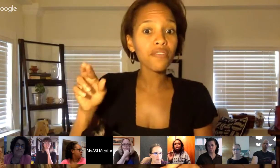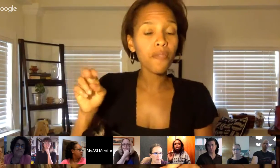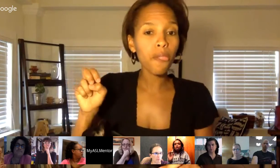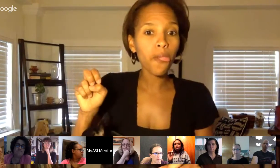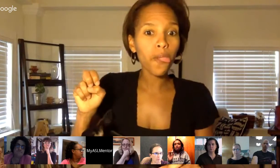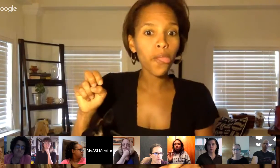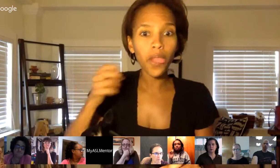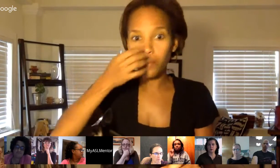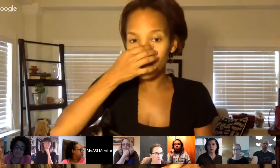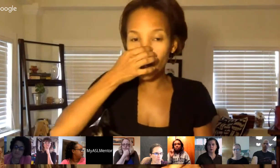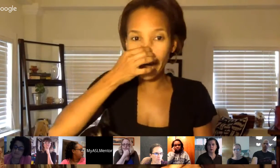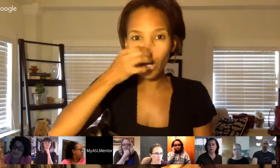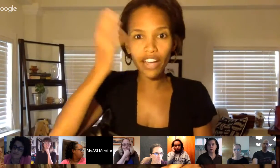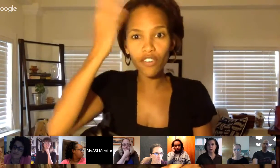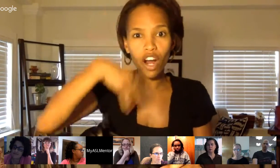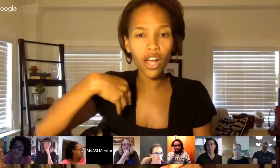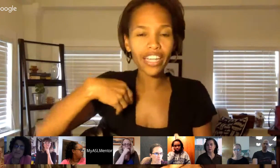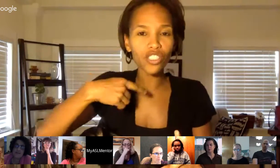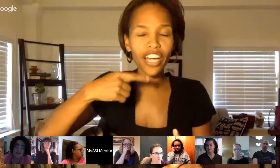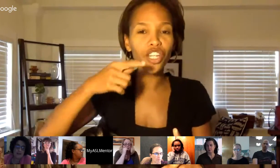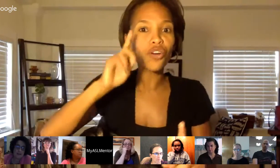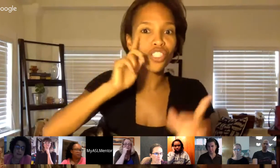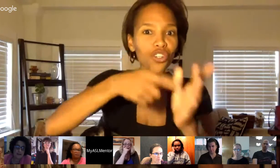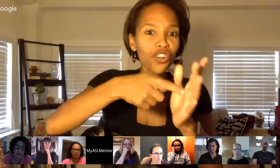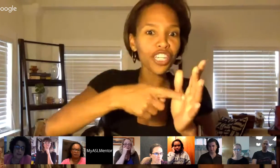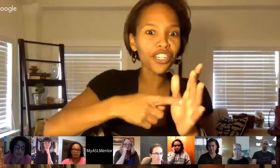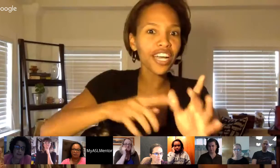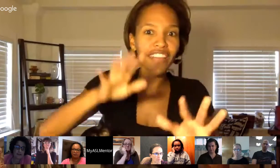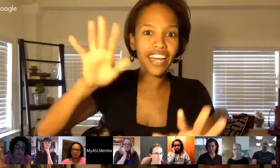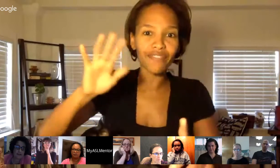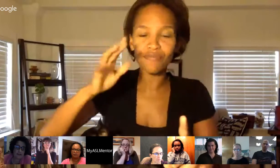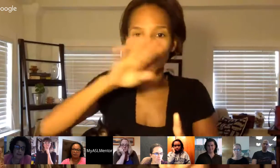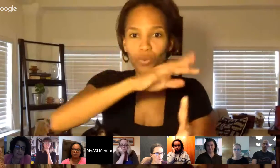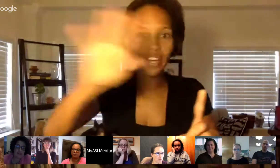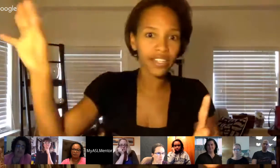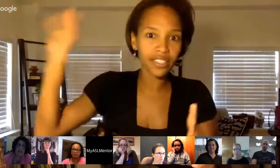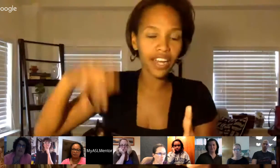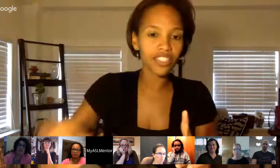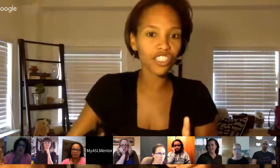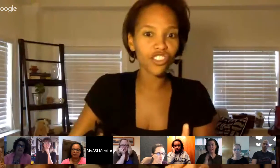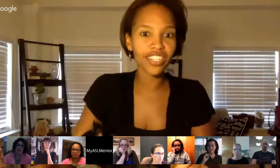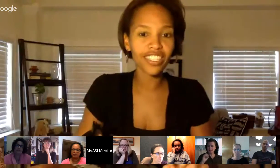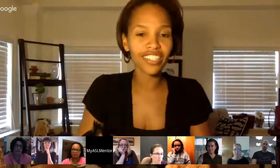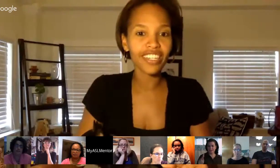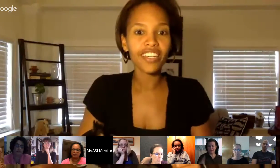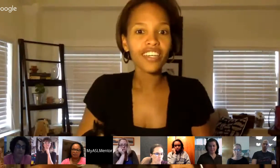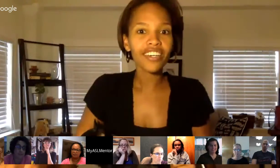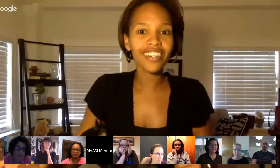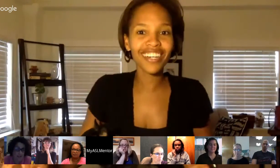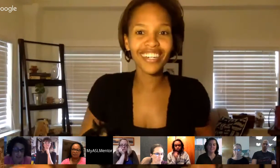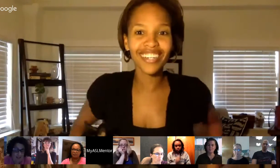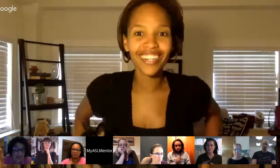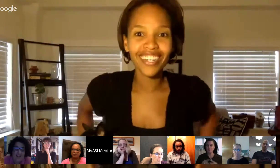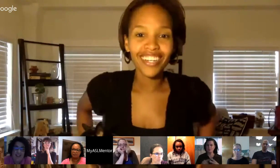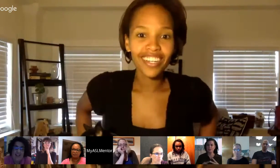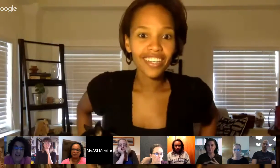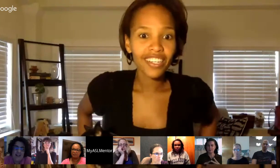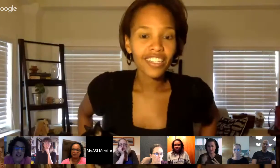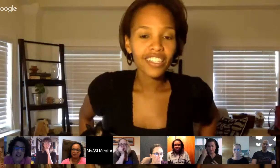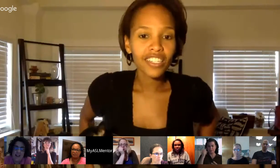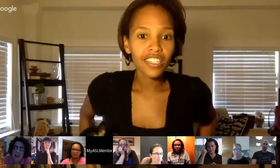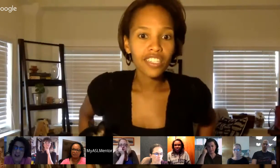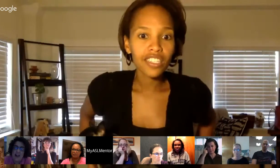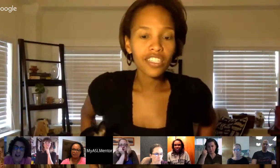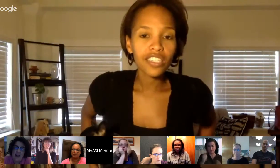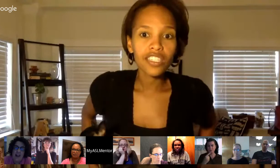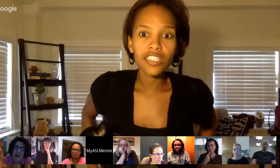Catherine? Sorry, I noticed you earlier, and then I went and got distracted. It's okay. Two things. I